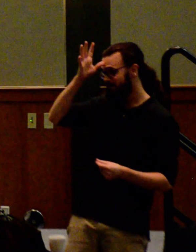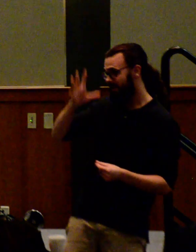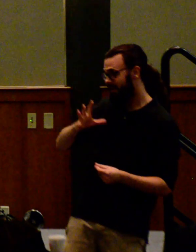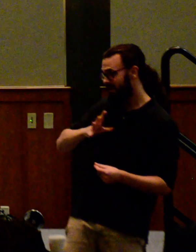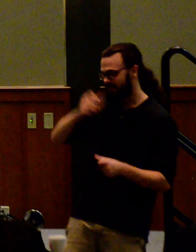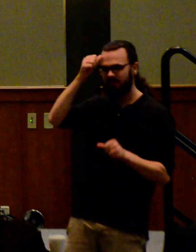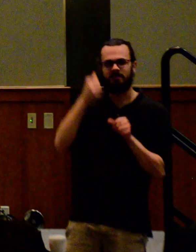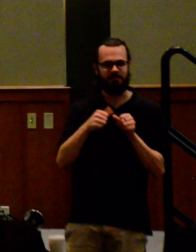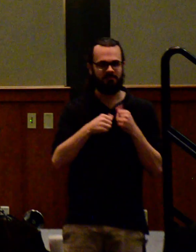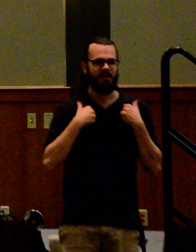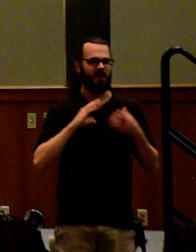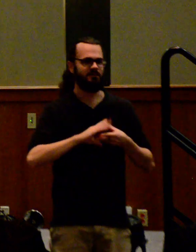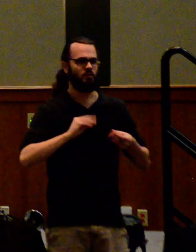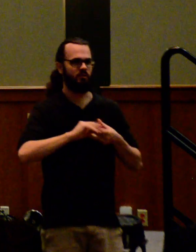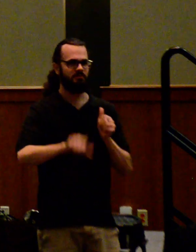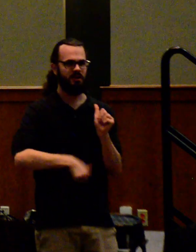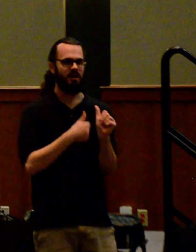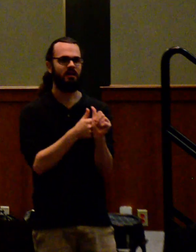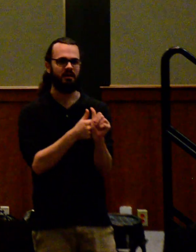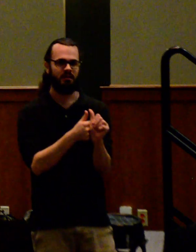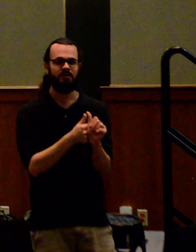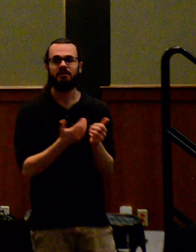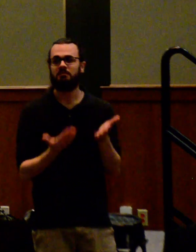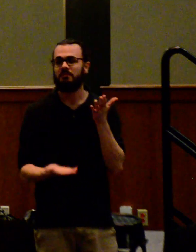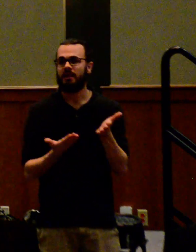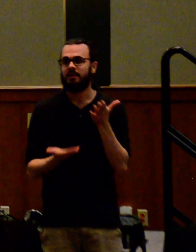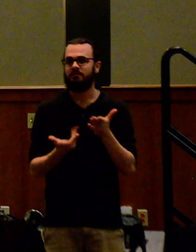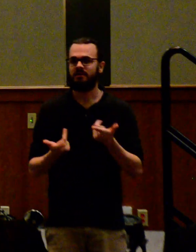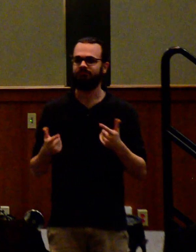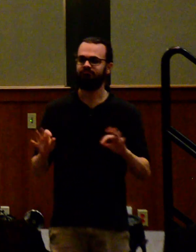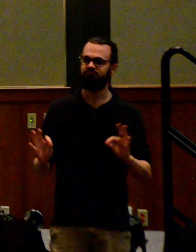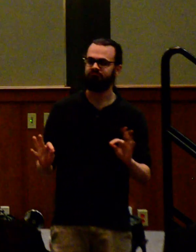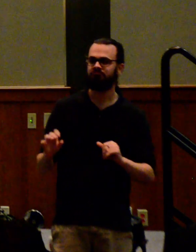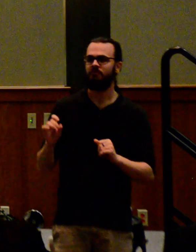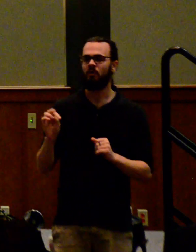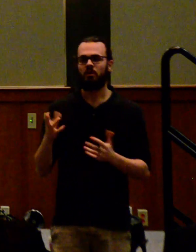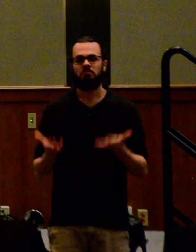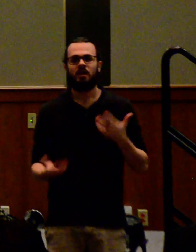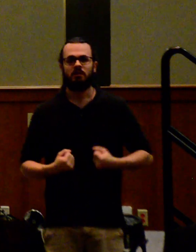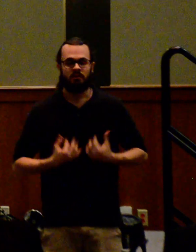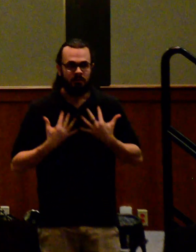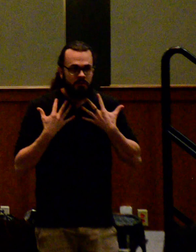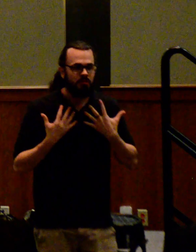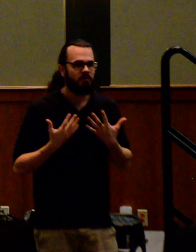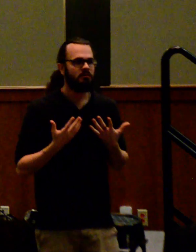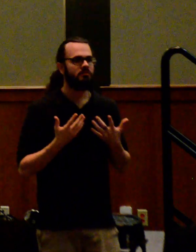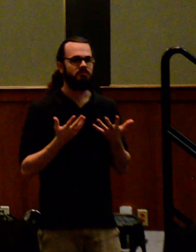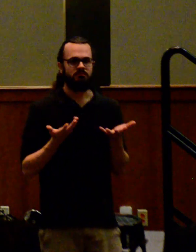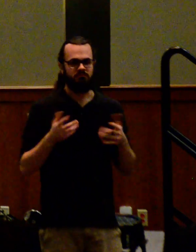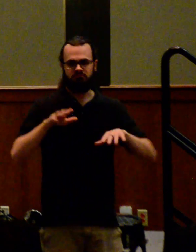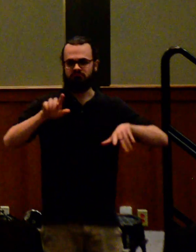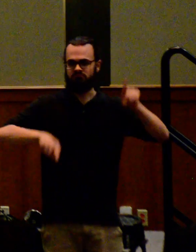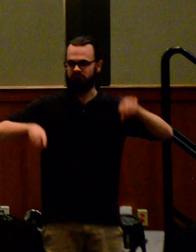story. It might not be as moving or as emotional as yours, but everyone has a story.